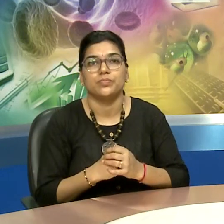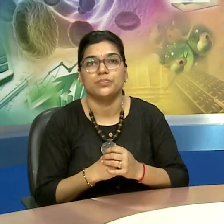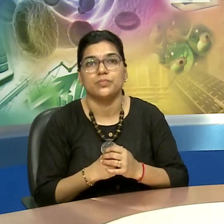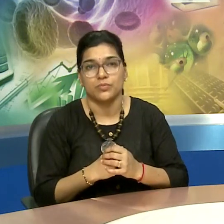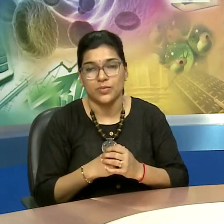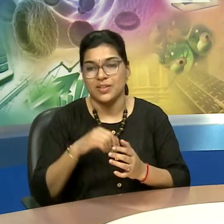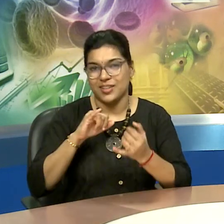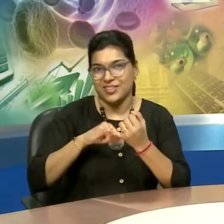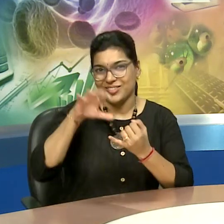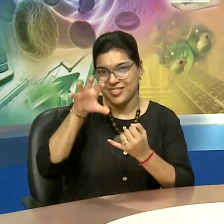co-current